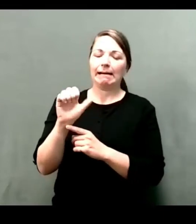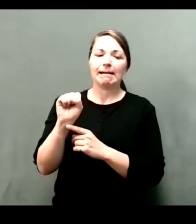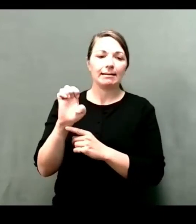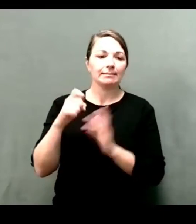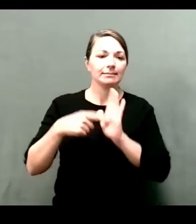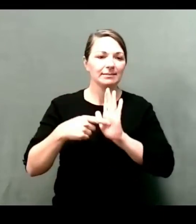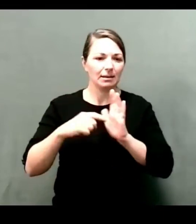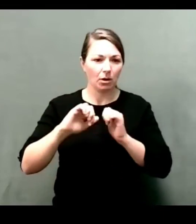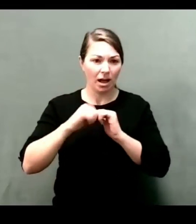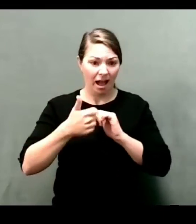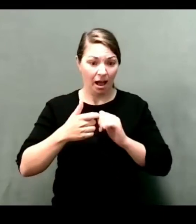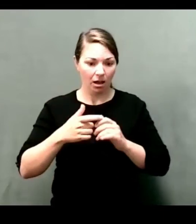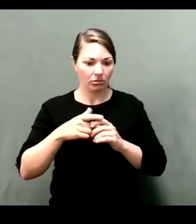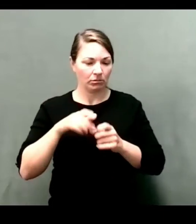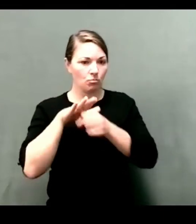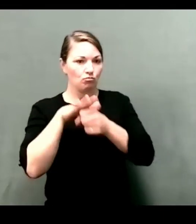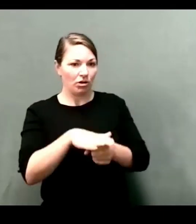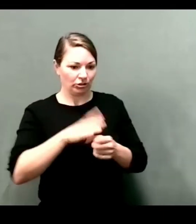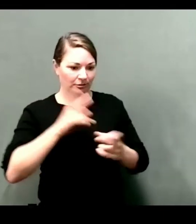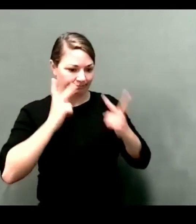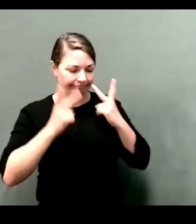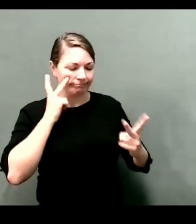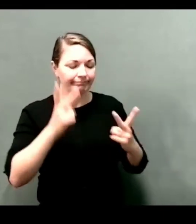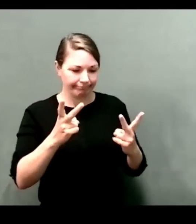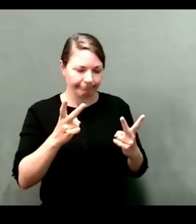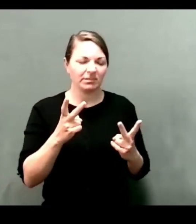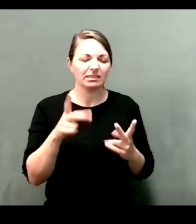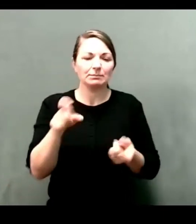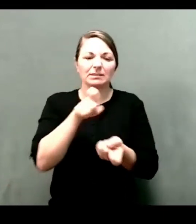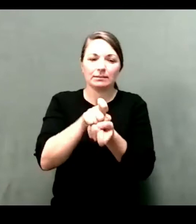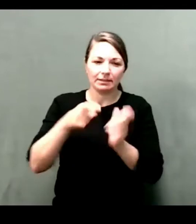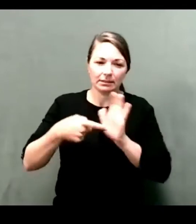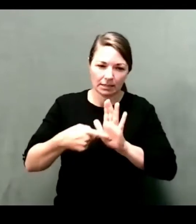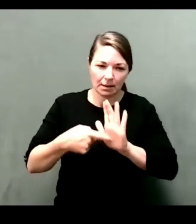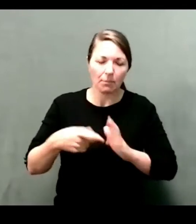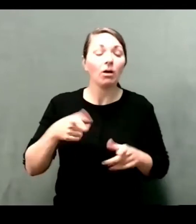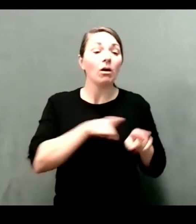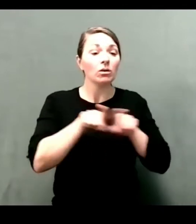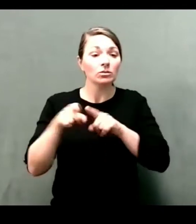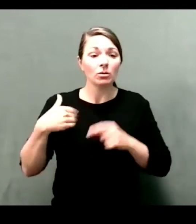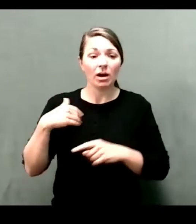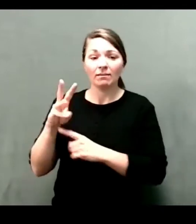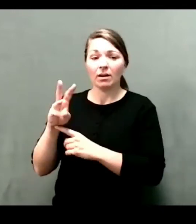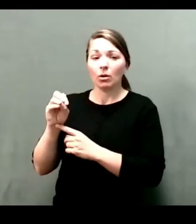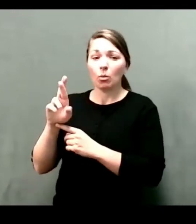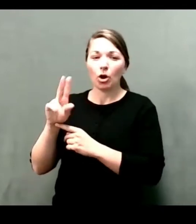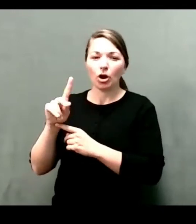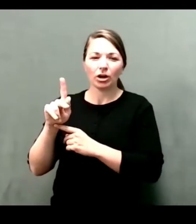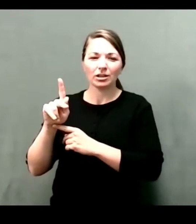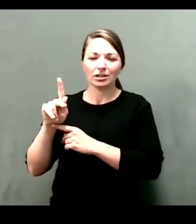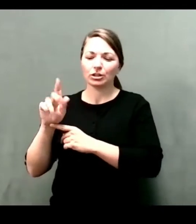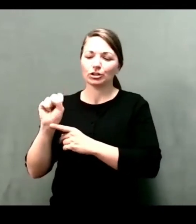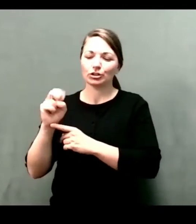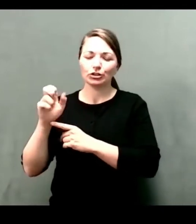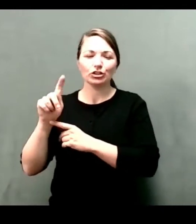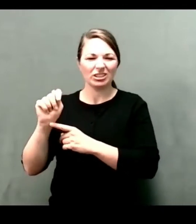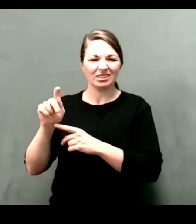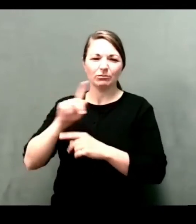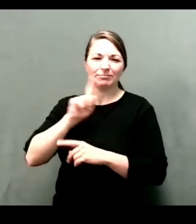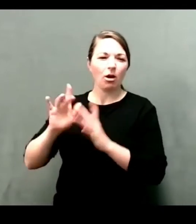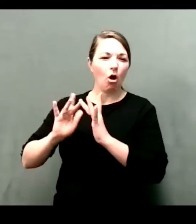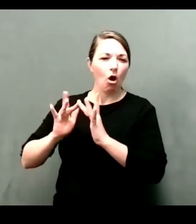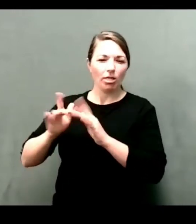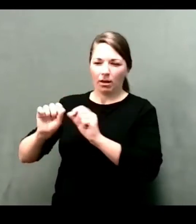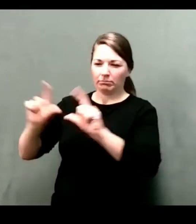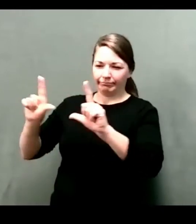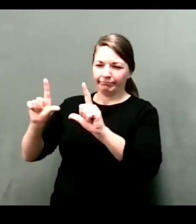of child abuse. And then we will walk through a worksheet that was created to walk alongside that resource to help folks think about how oppression is showing up in their